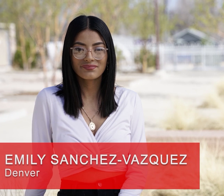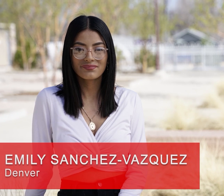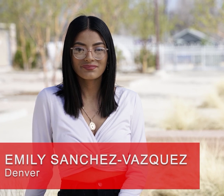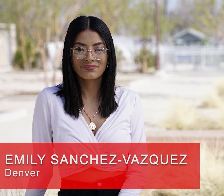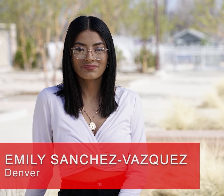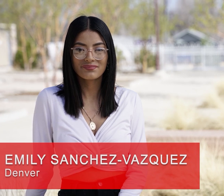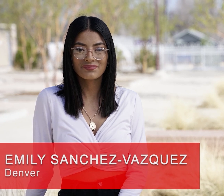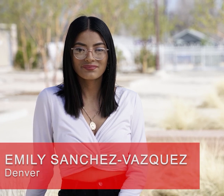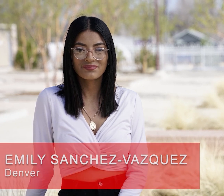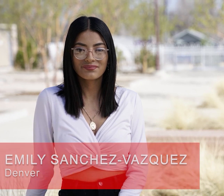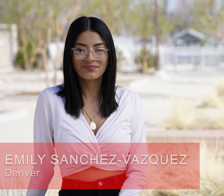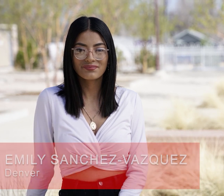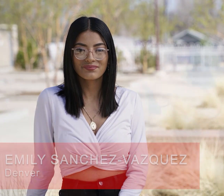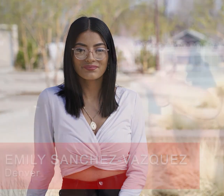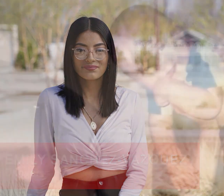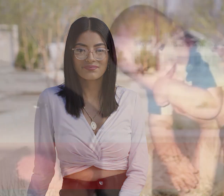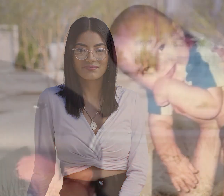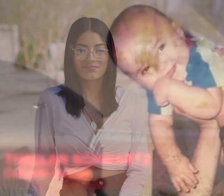of trees looking at the camera. Taylor.